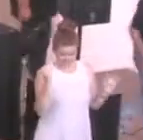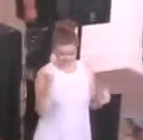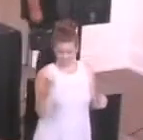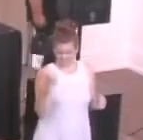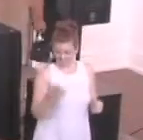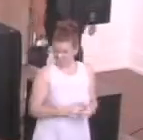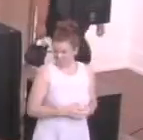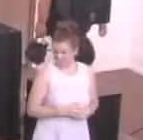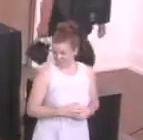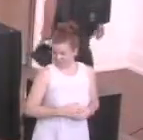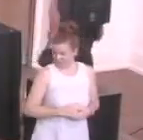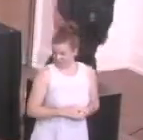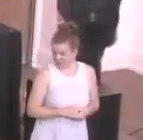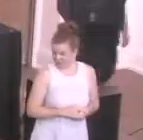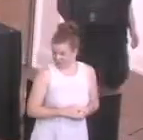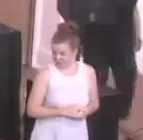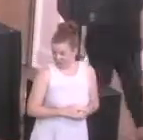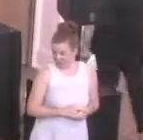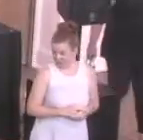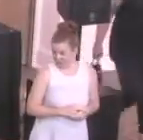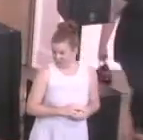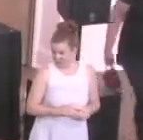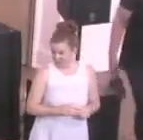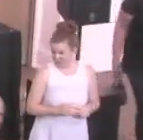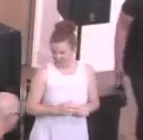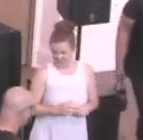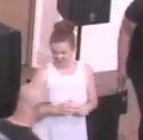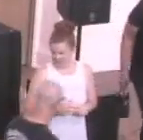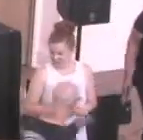Yeah! I kind of did it. Holy bucket.